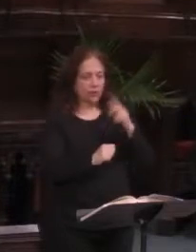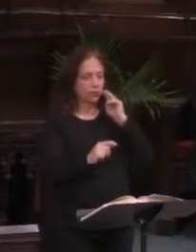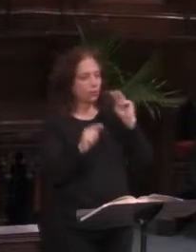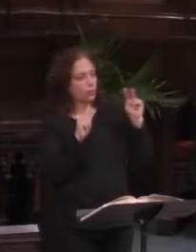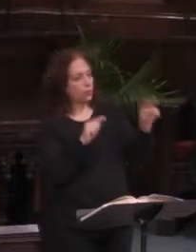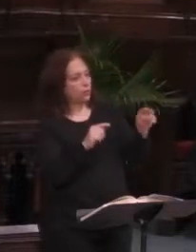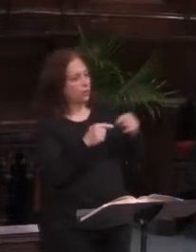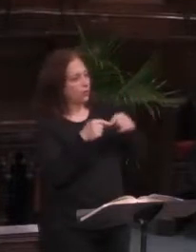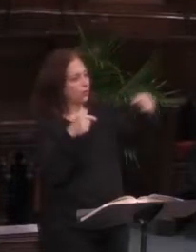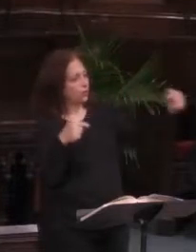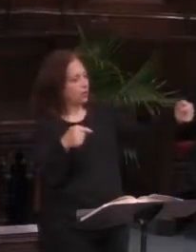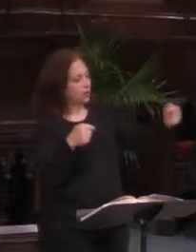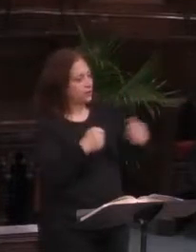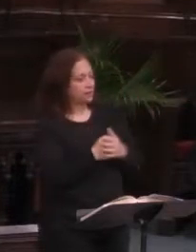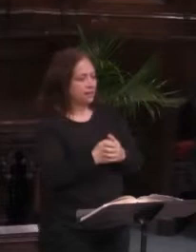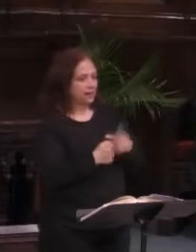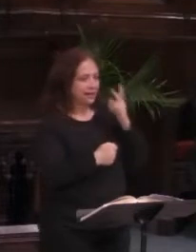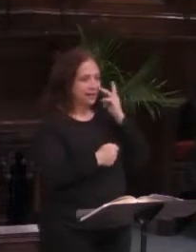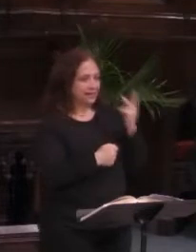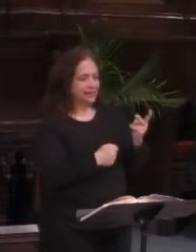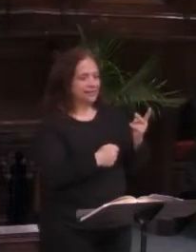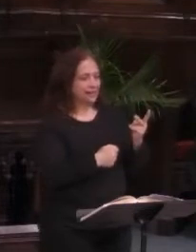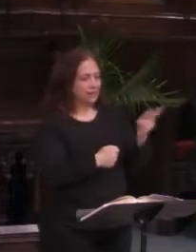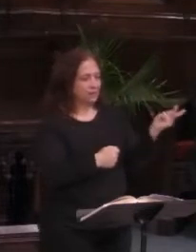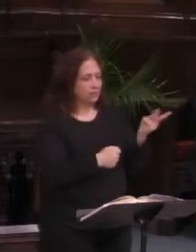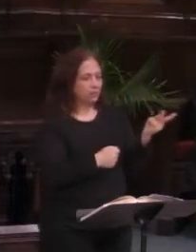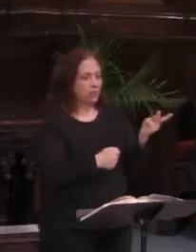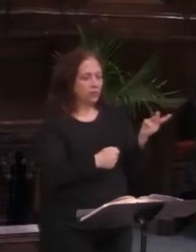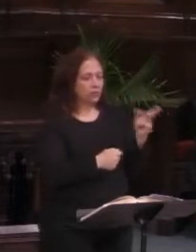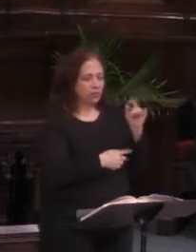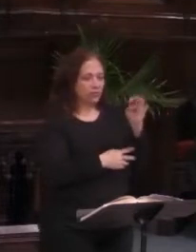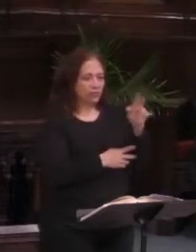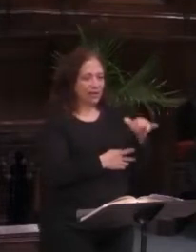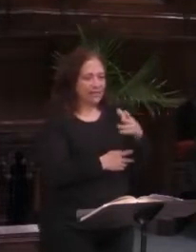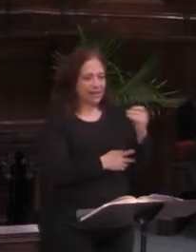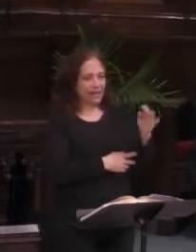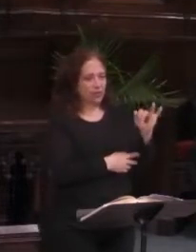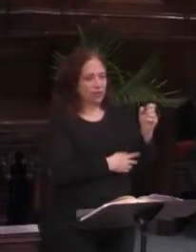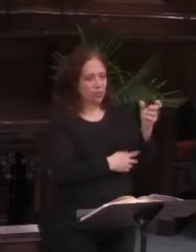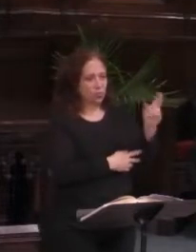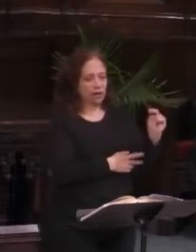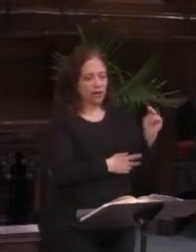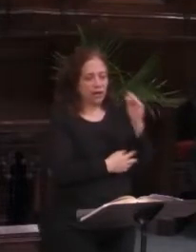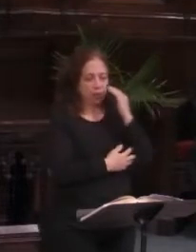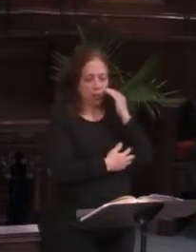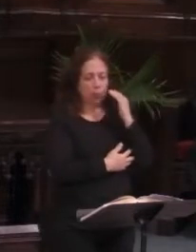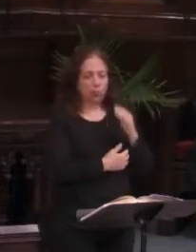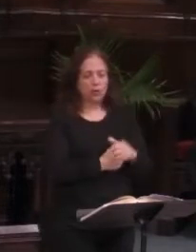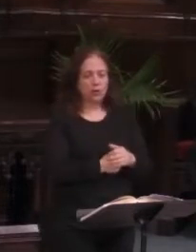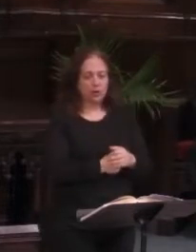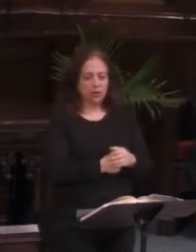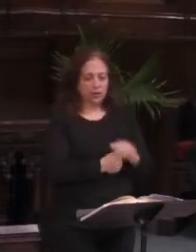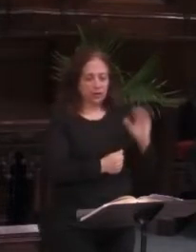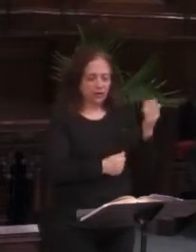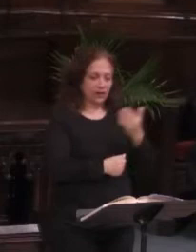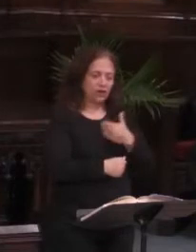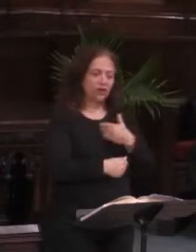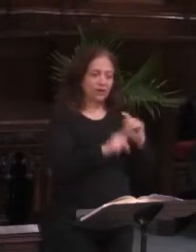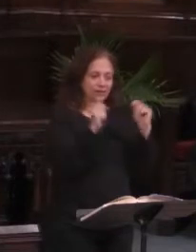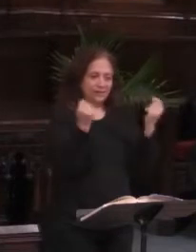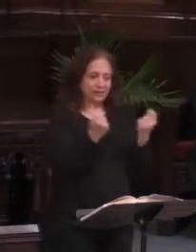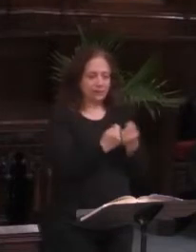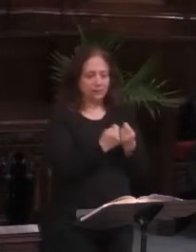across the chancel and to see both Tracy and Jordan, and to know that our clergy